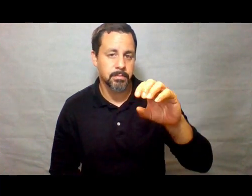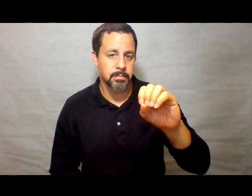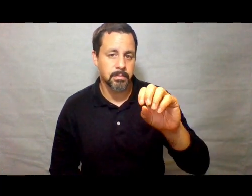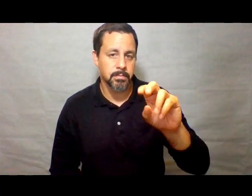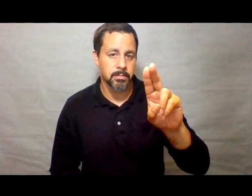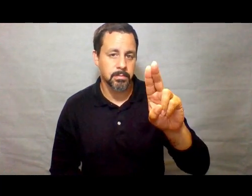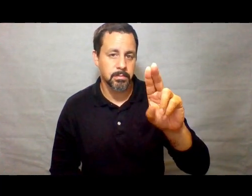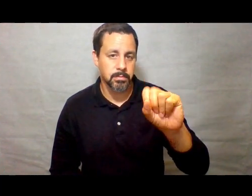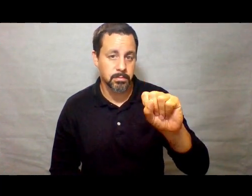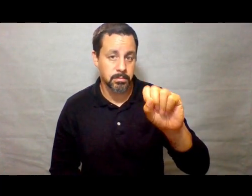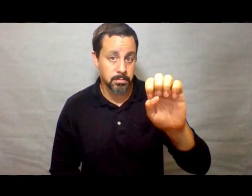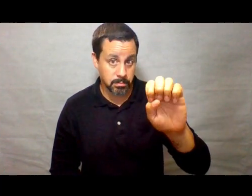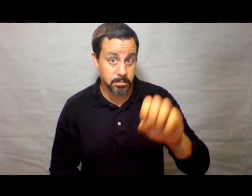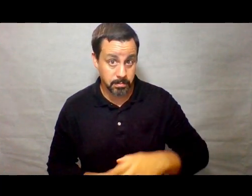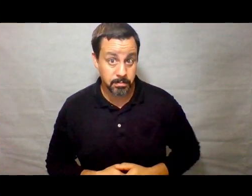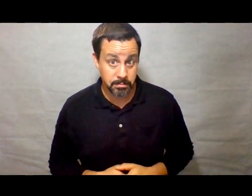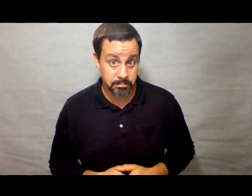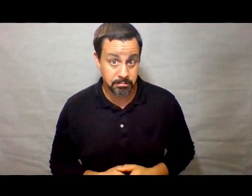house is singular.